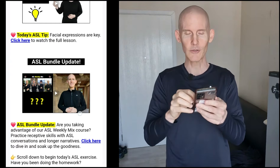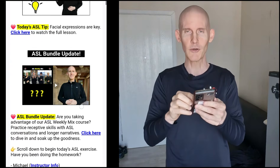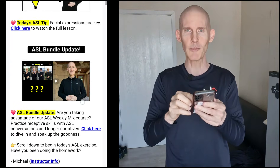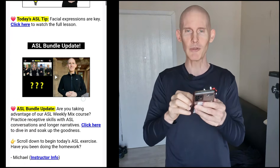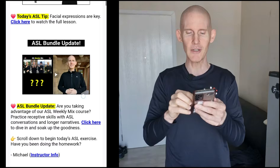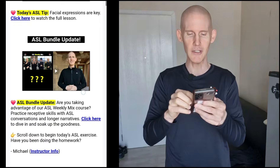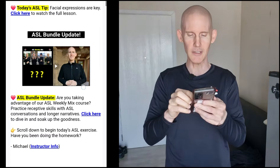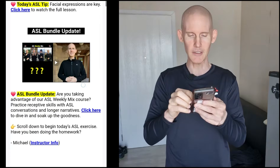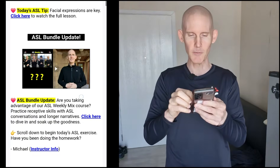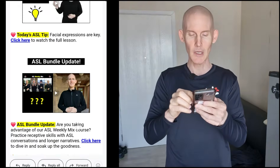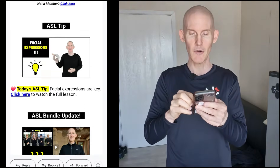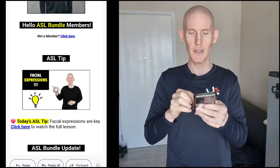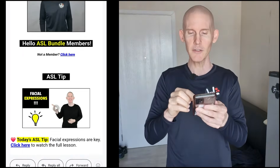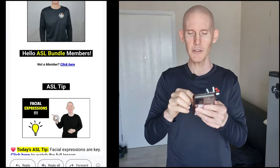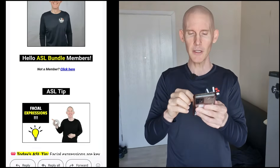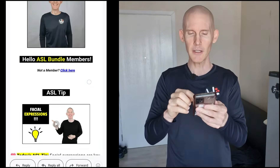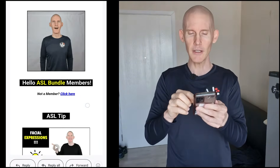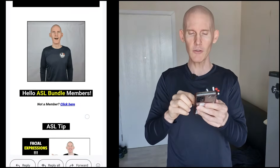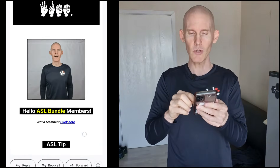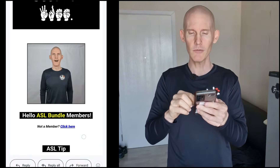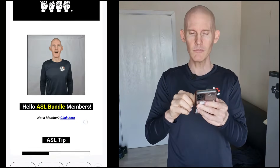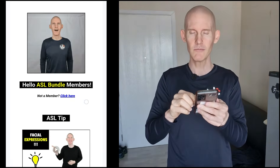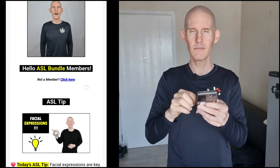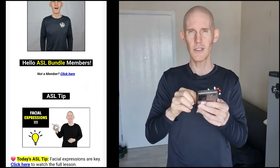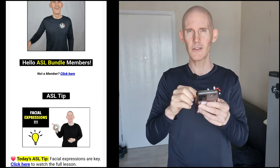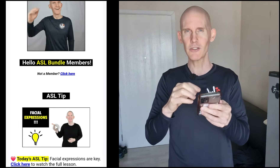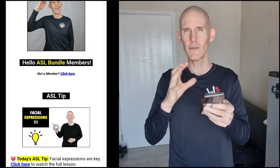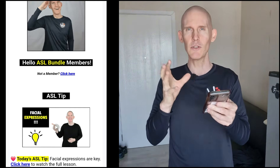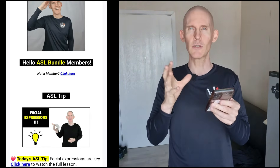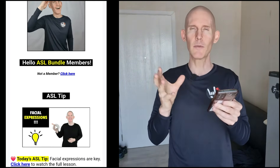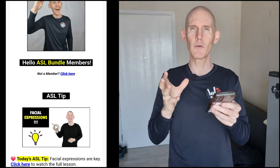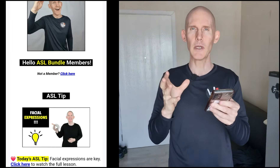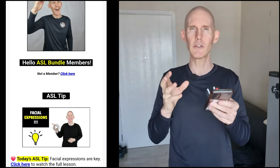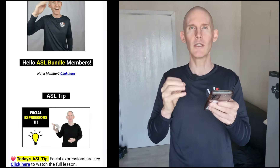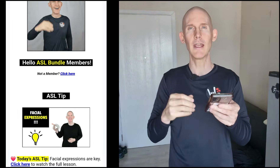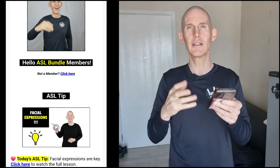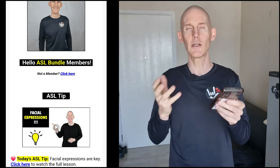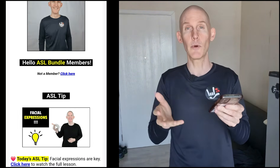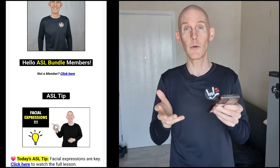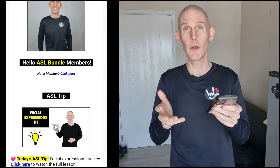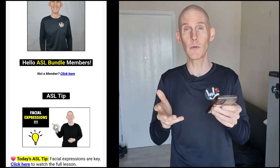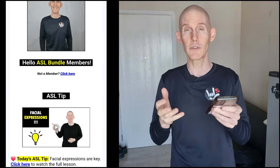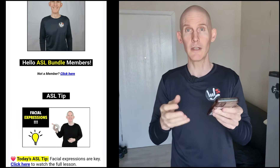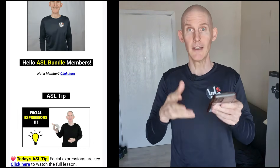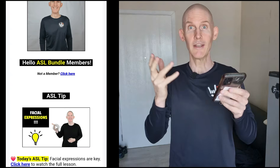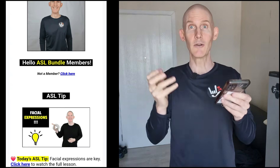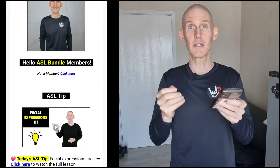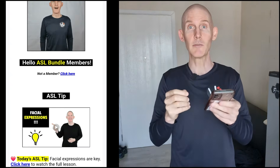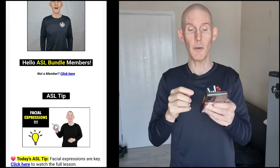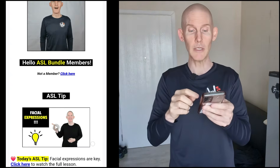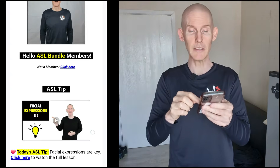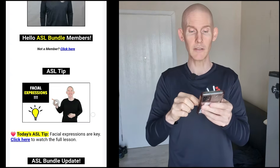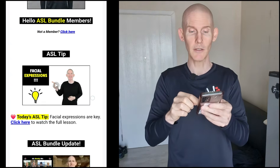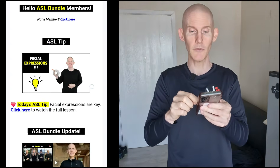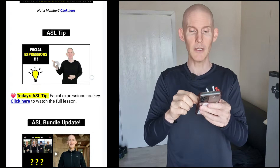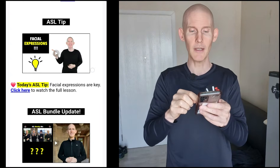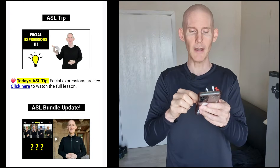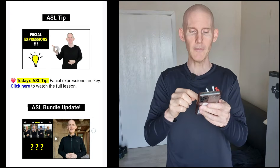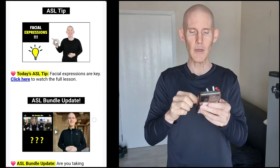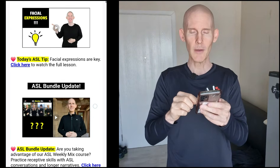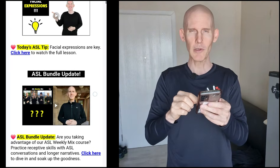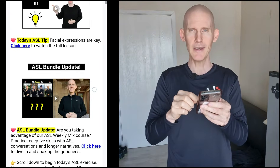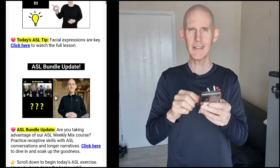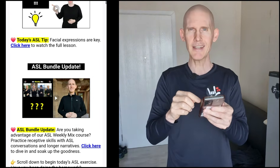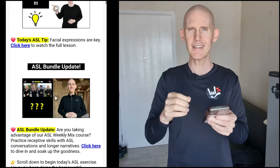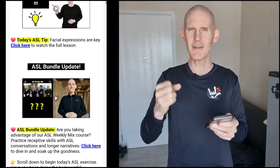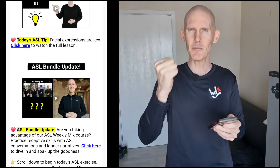and soak up the goodness. All right. This is like the intro. Just giving you some information, and the ASL Bundle members can, get some updates and stuff like